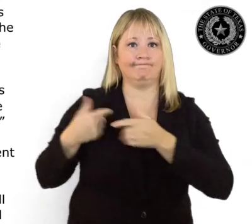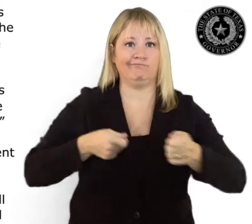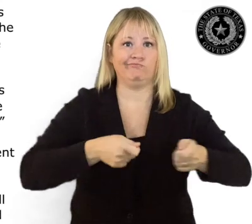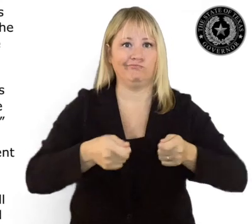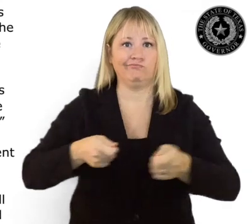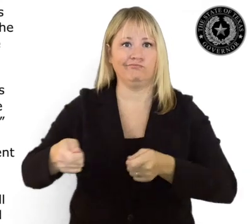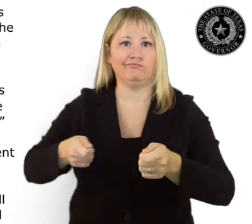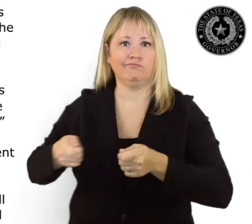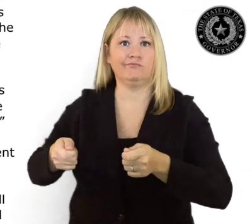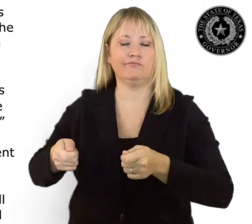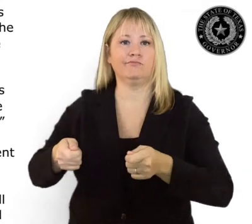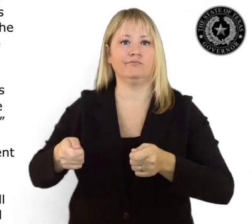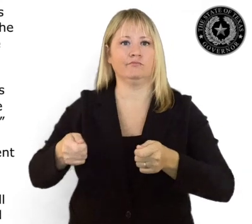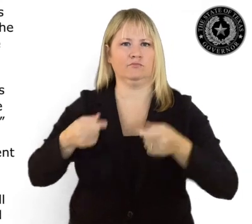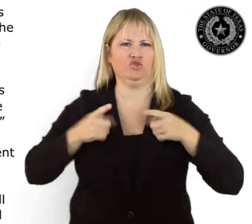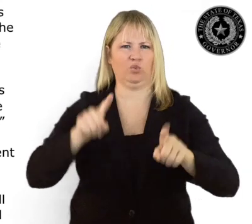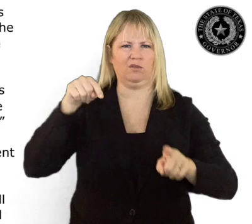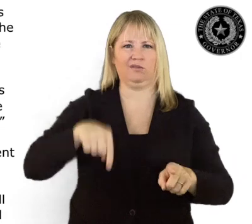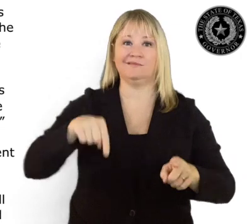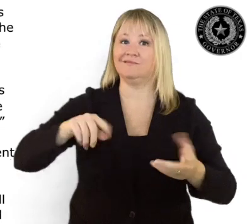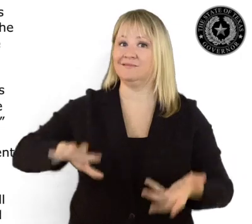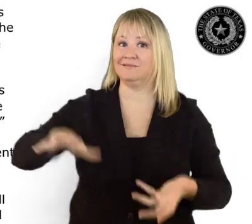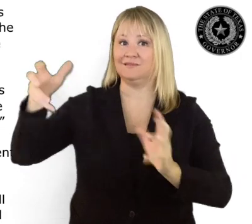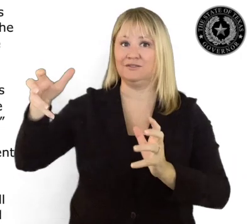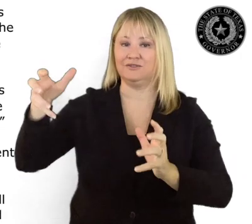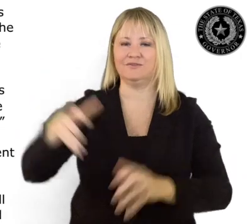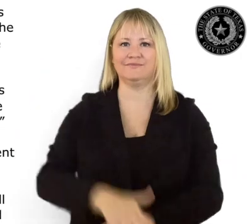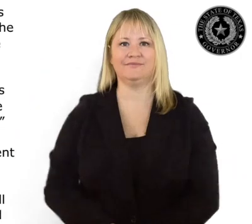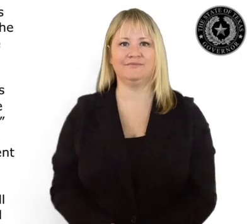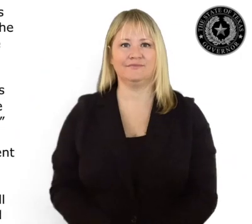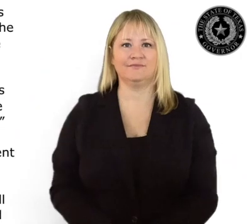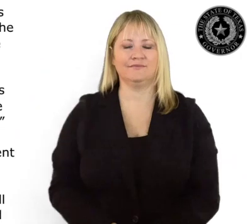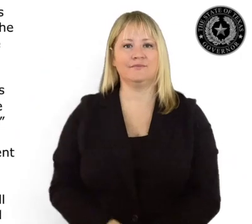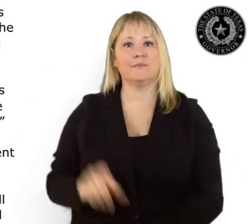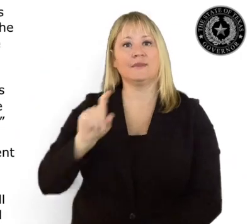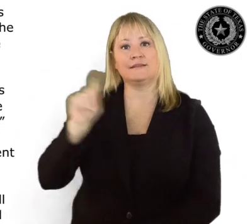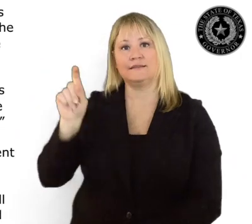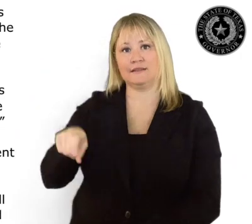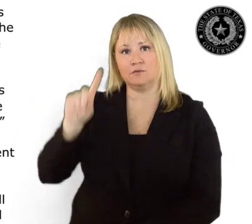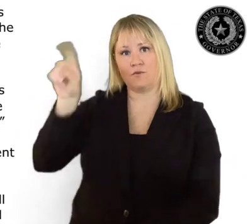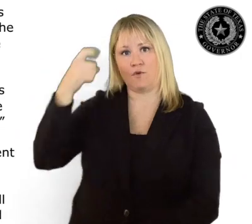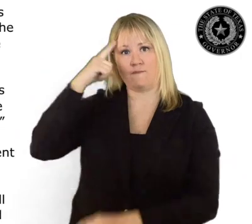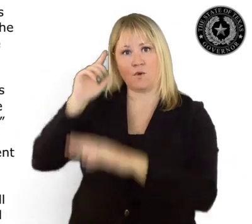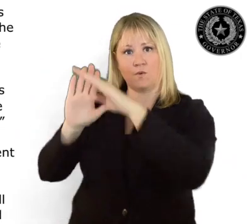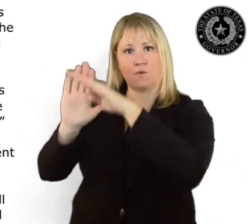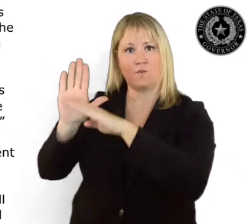the dangers to the state and people presented by disasters, under Section